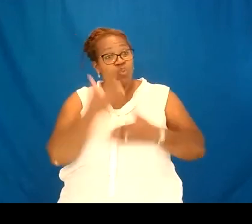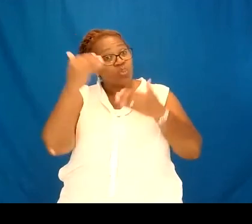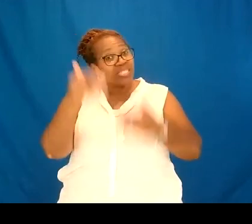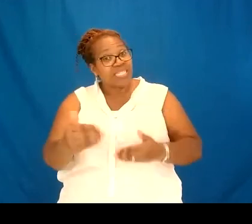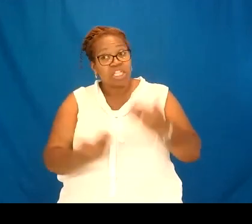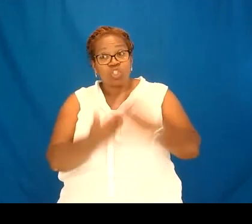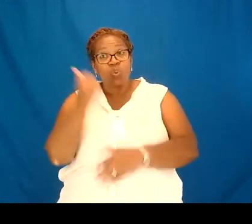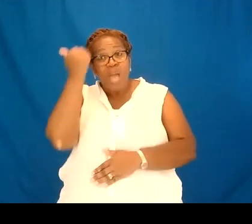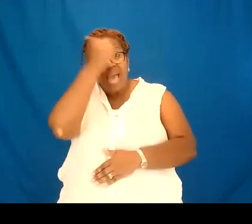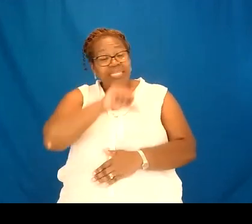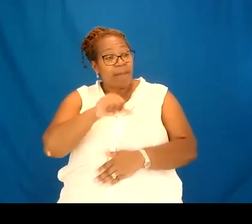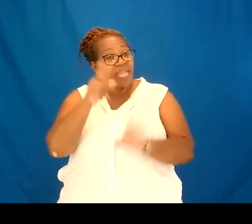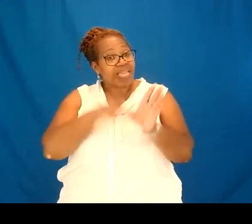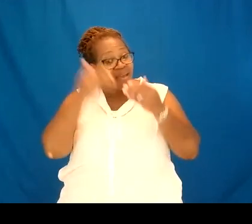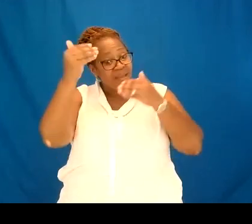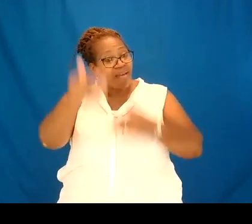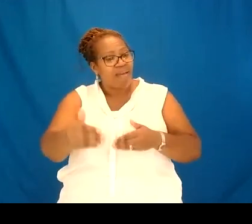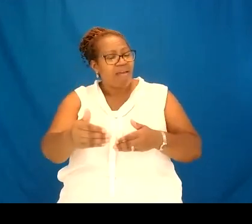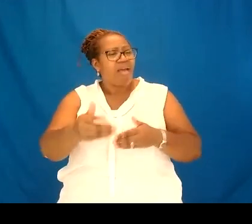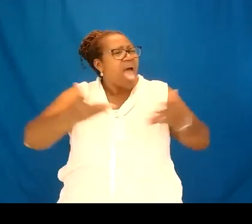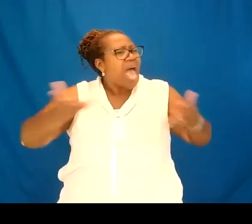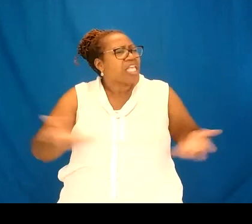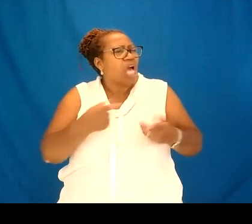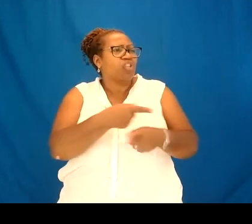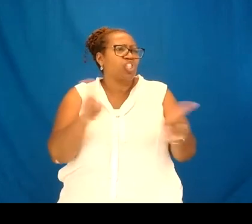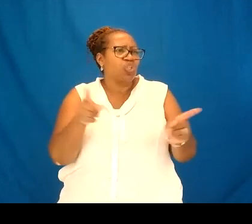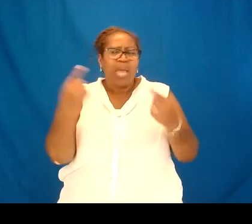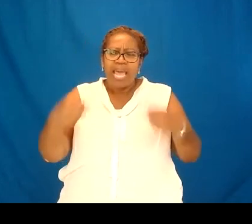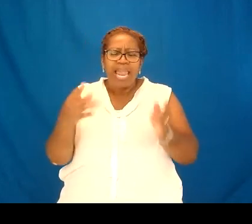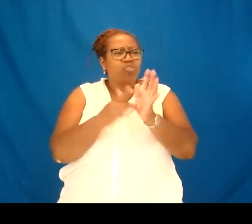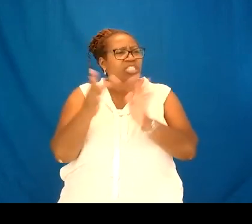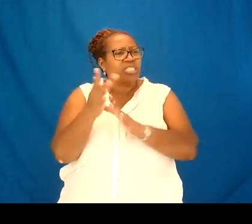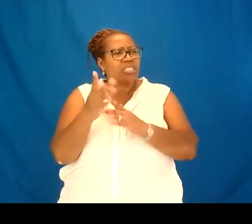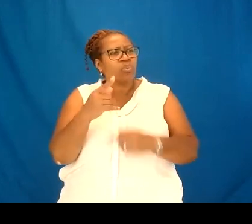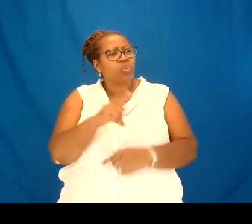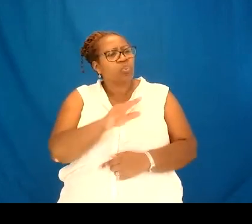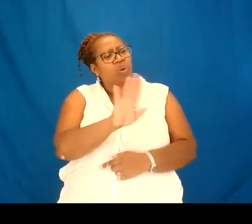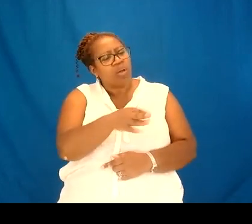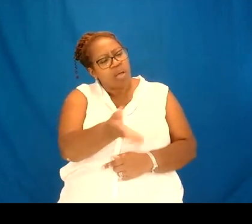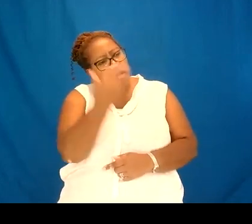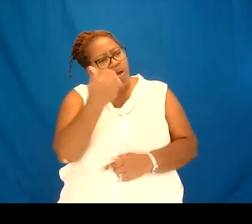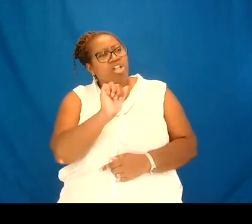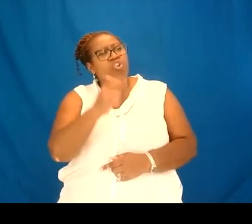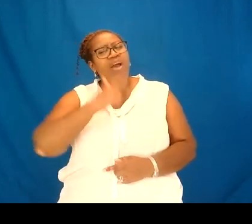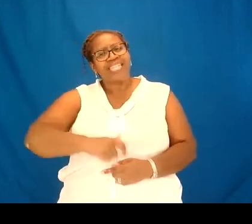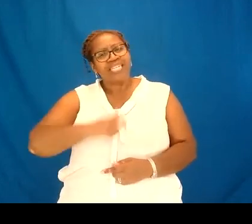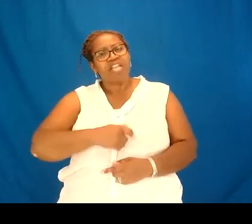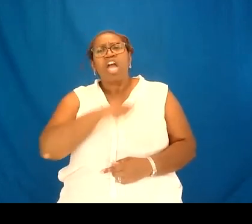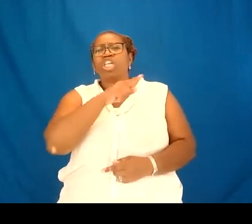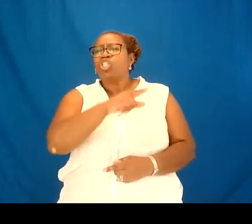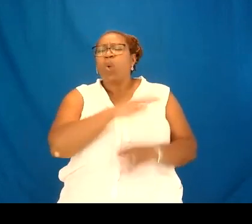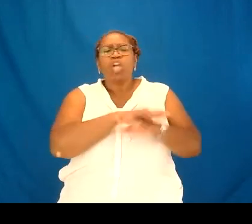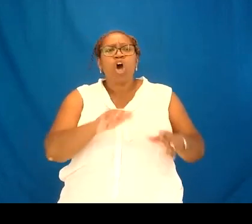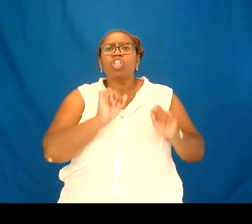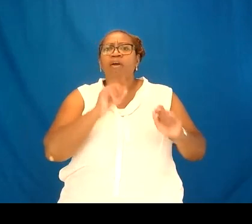I encourage you today to let Jesus speak into your identity? You are not your achievements, and